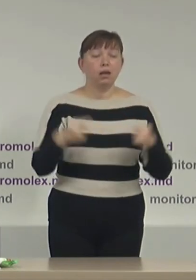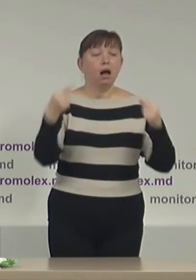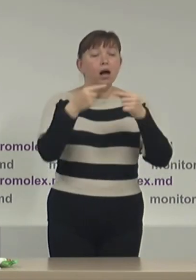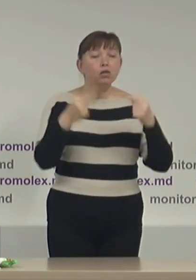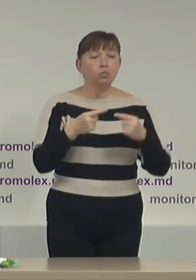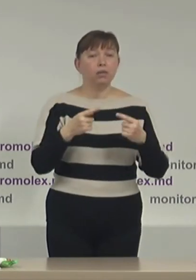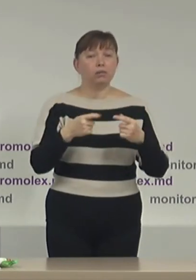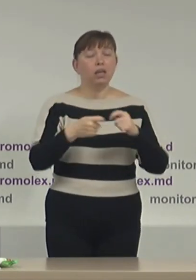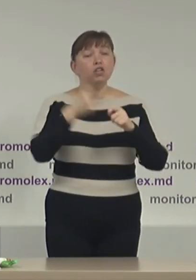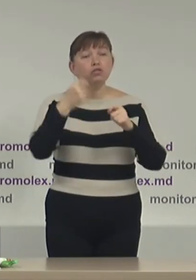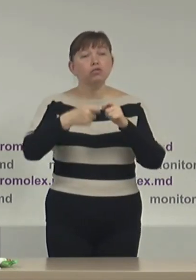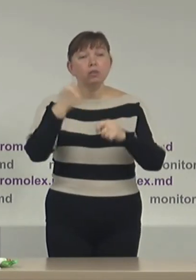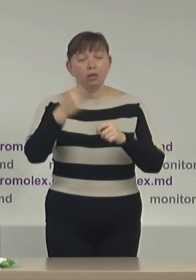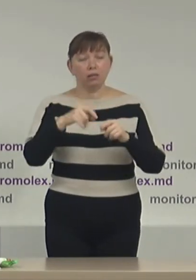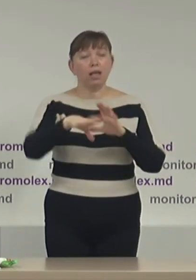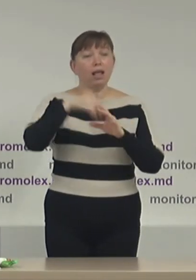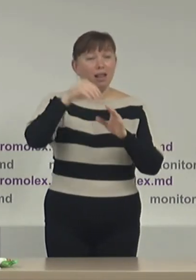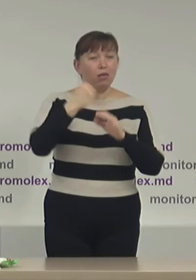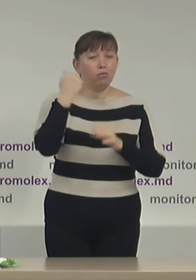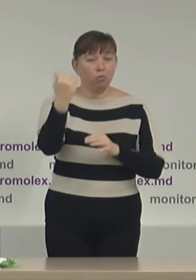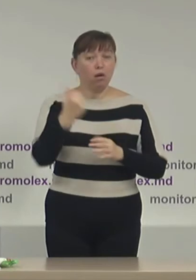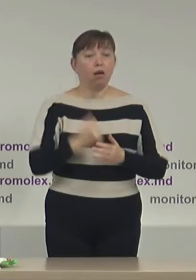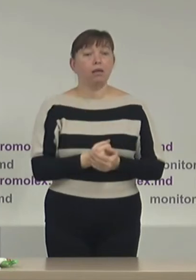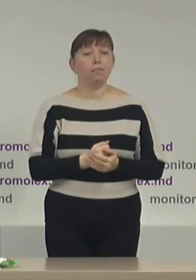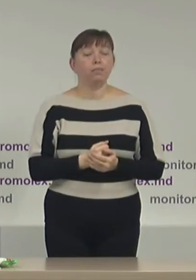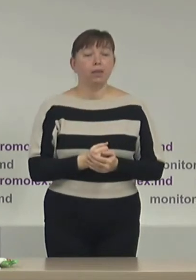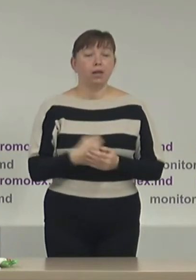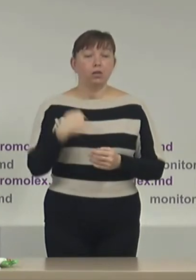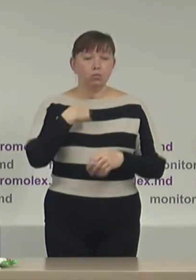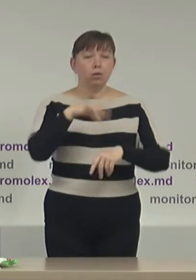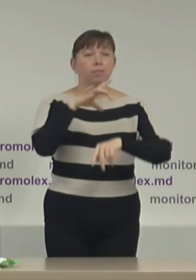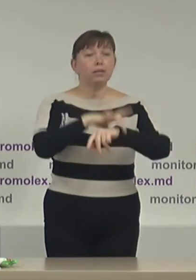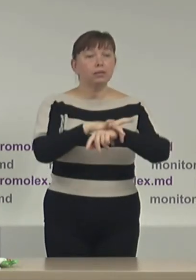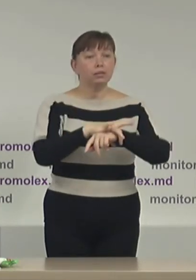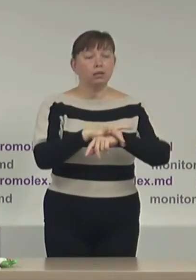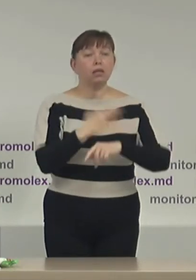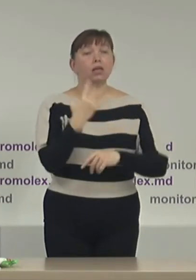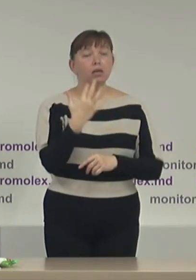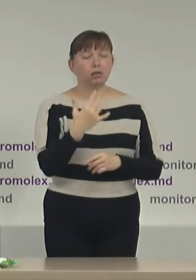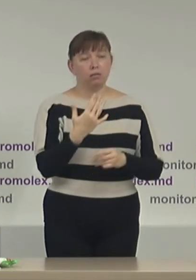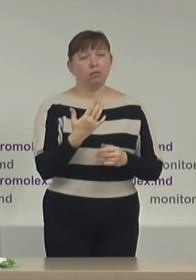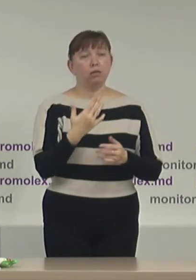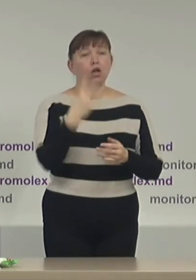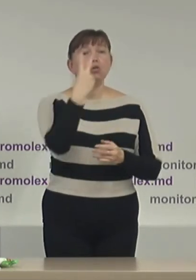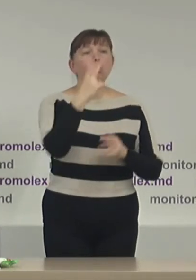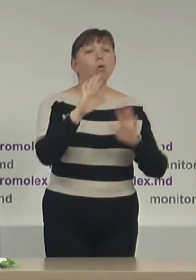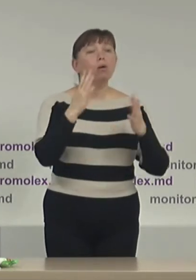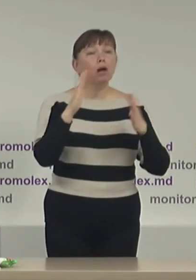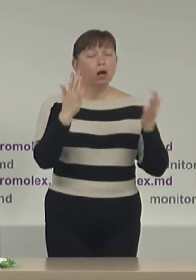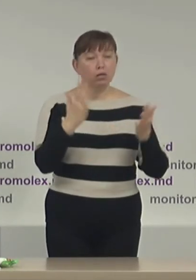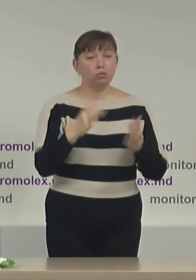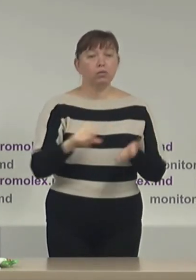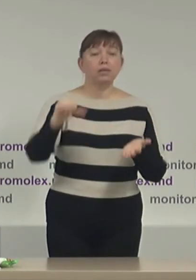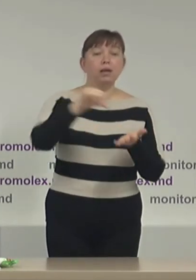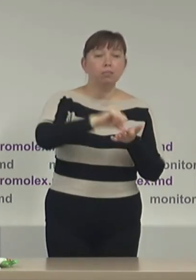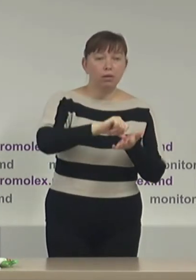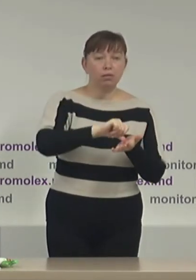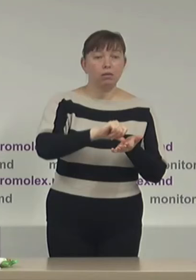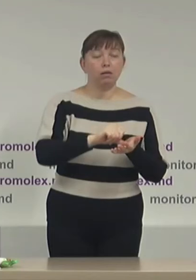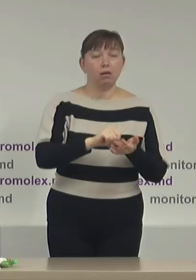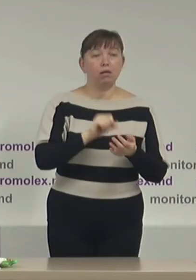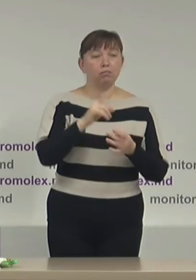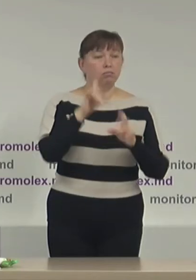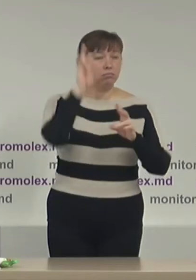other situations related to certain electoral incidents were found. At least two other cases